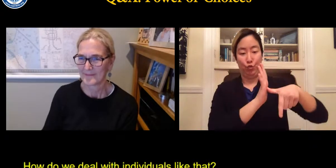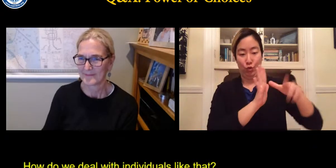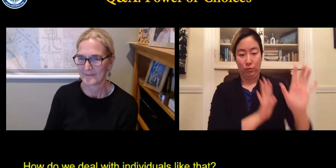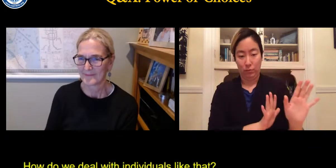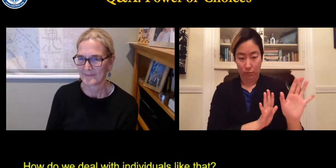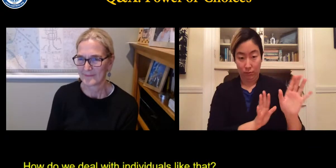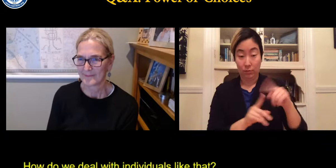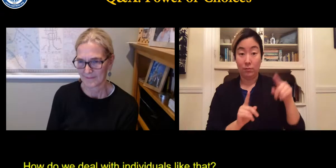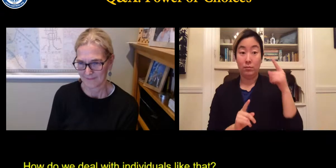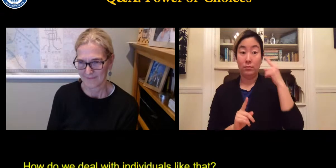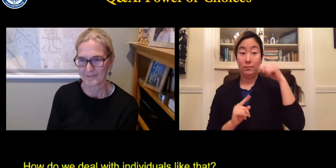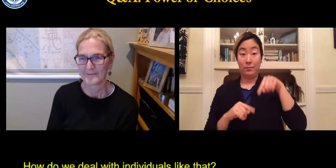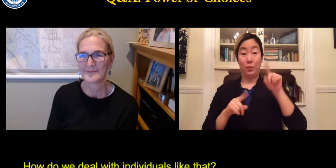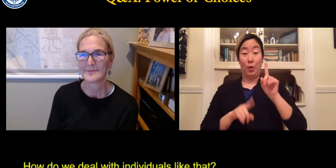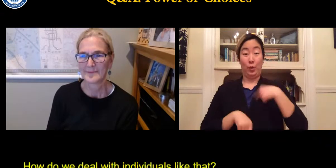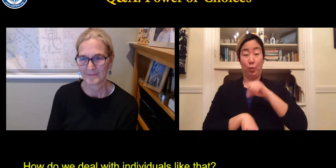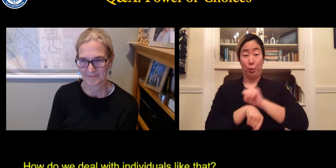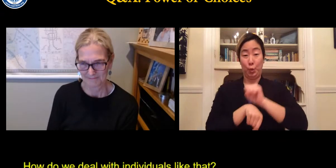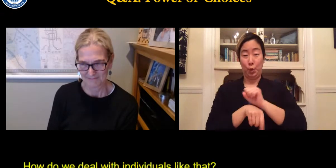And there are milestones.